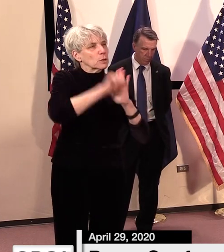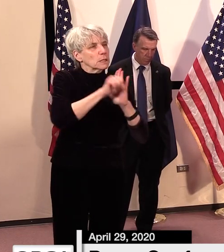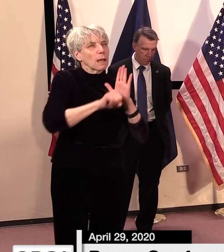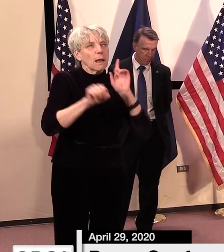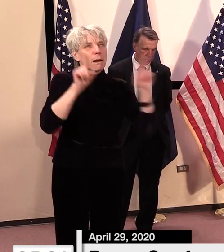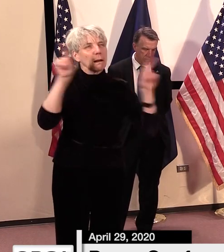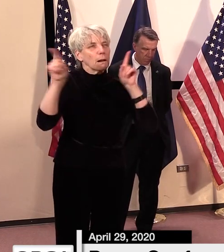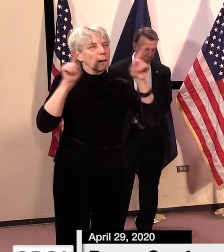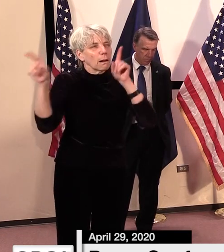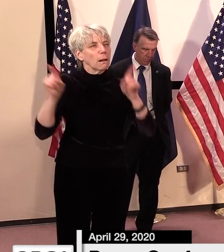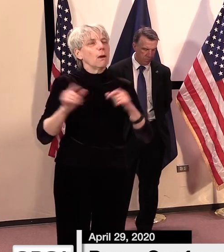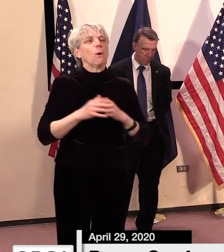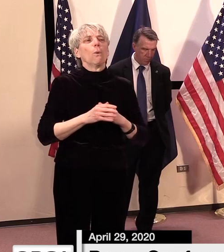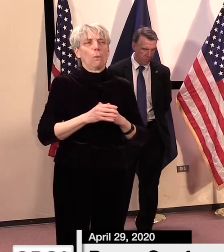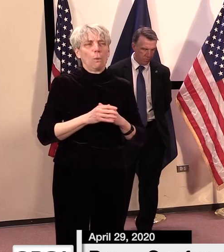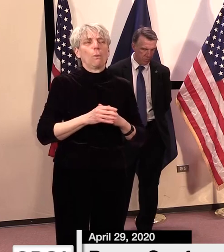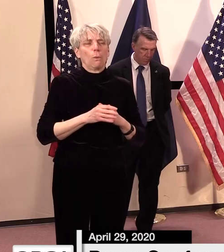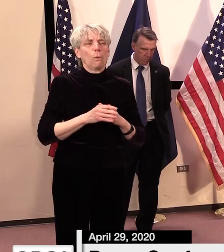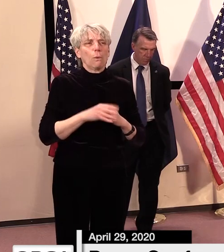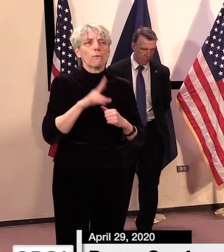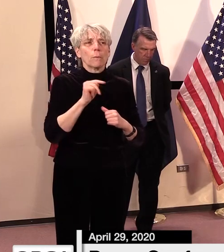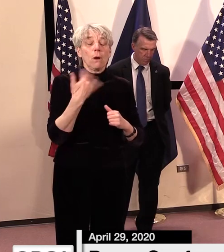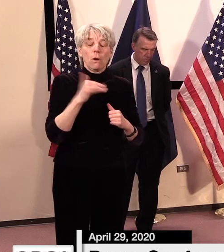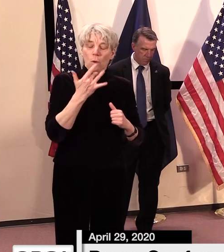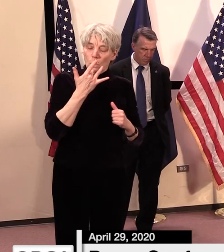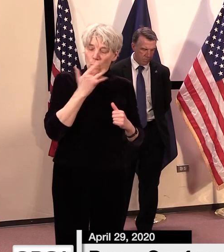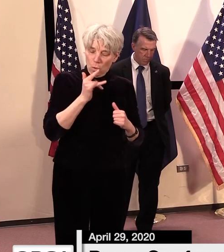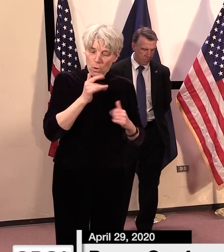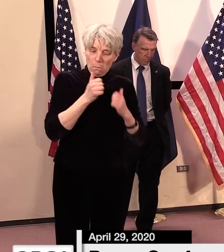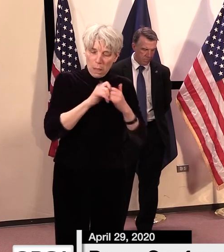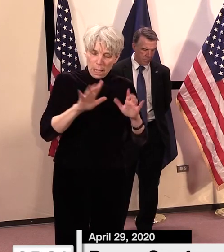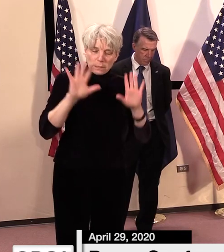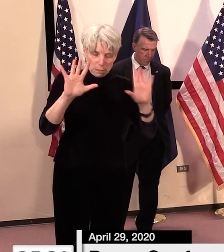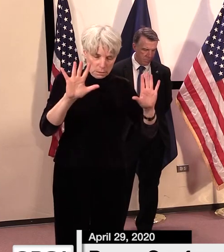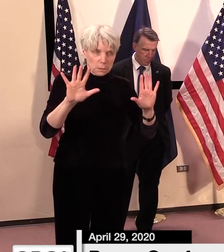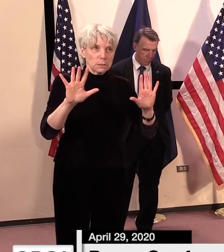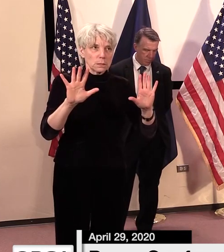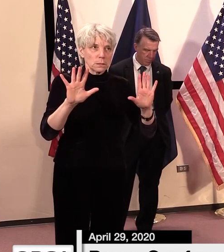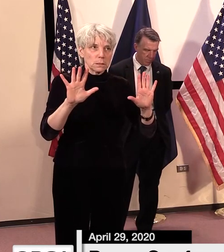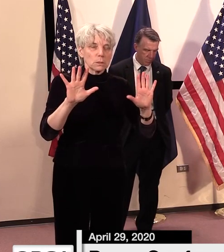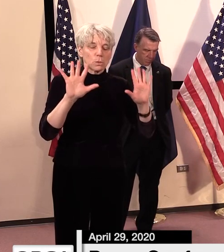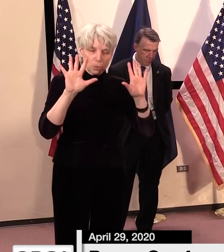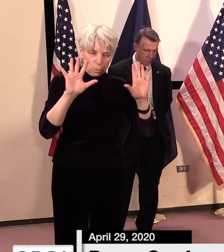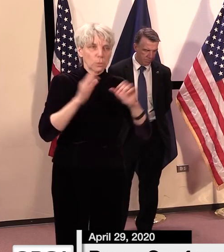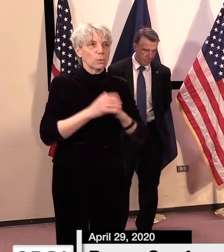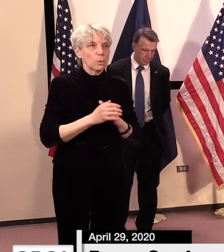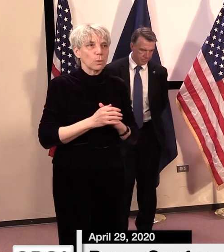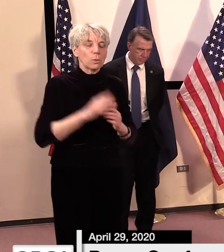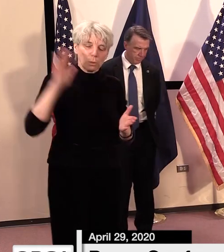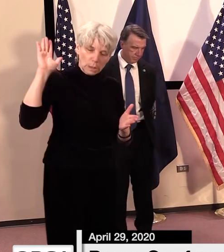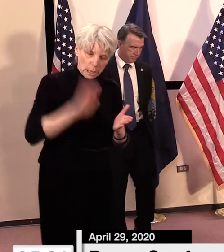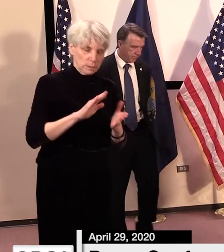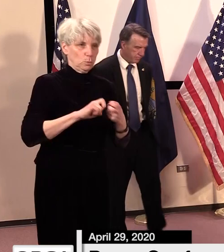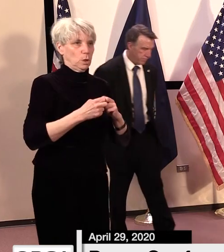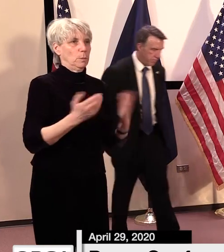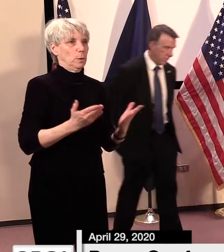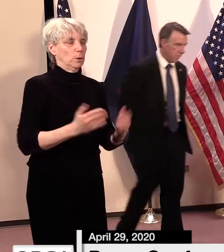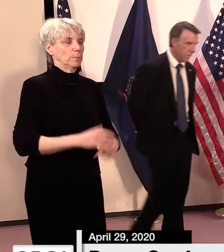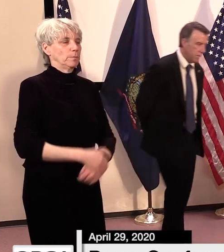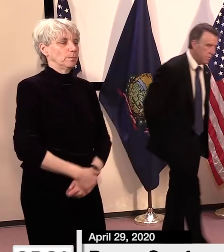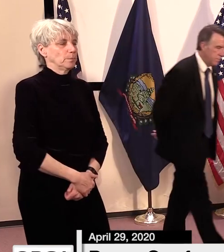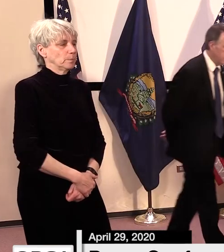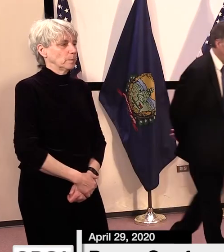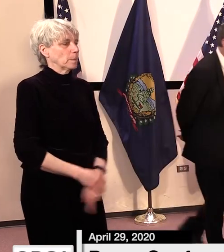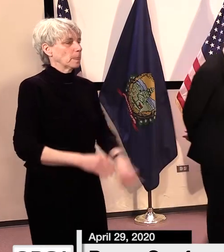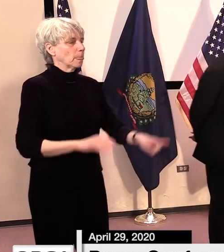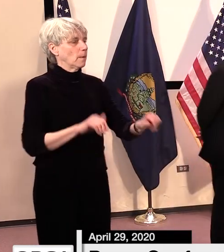happened in other states, we've been blessed and fortunate as we look at this. And is it